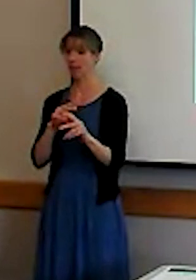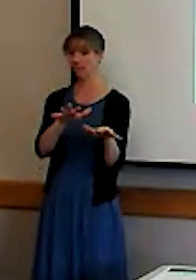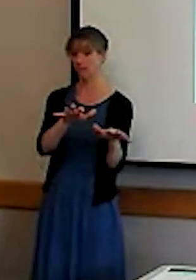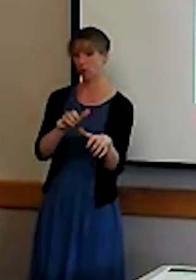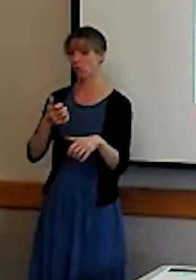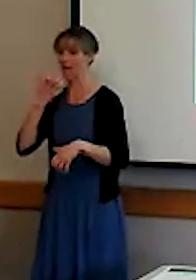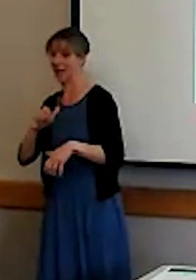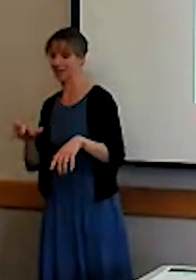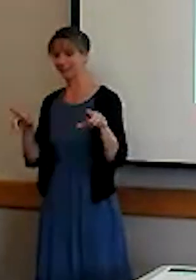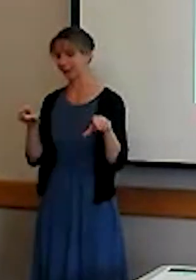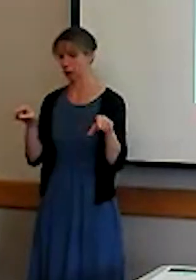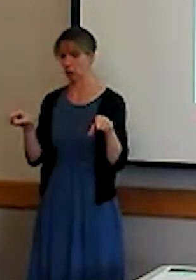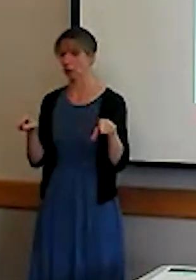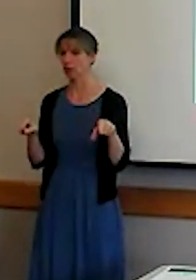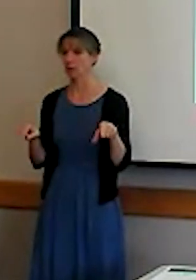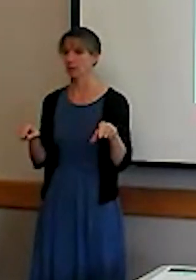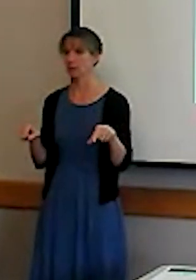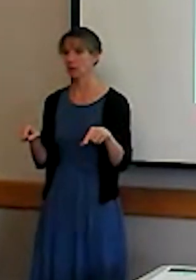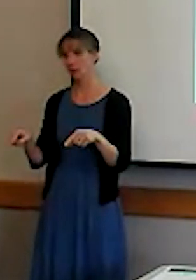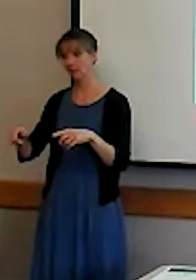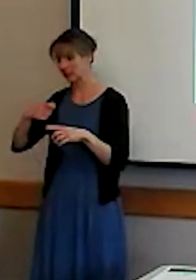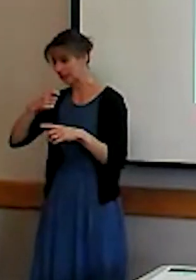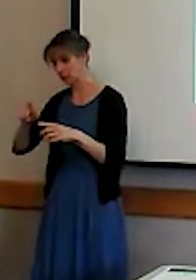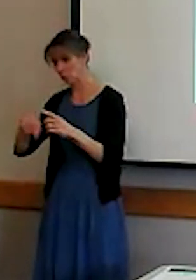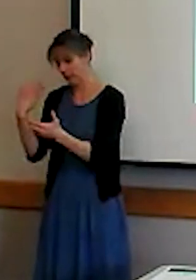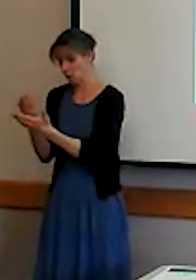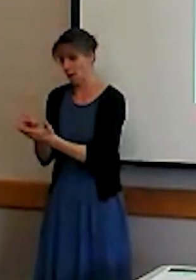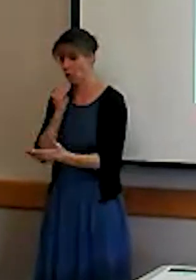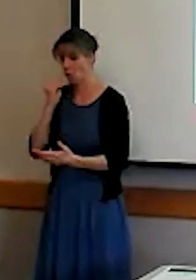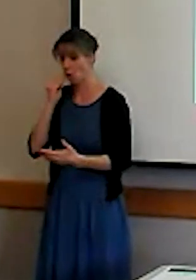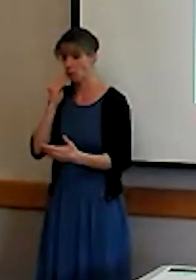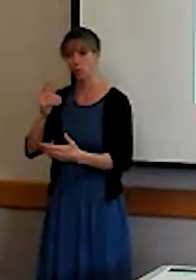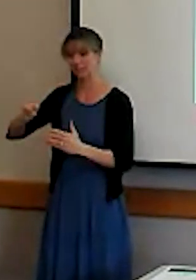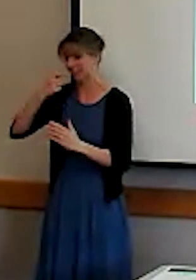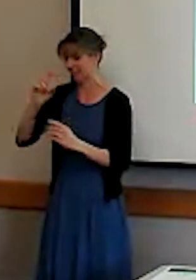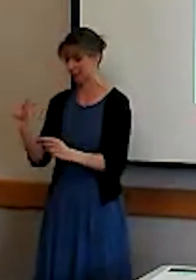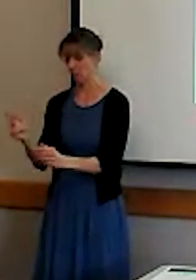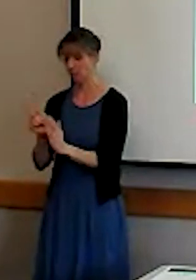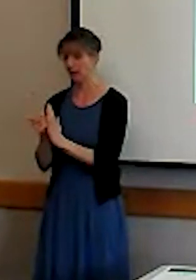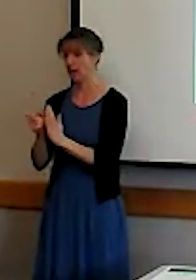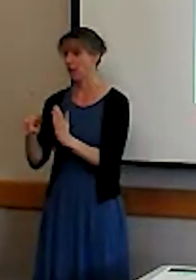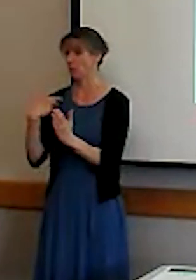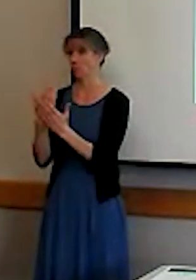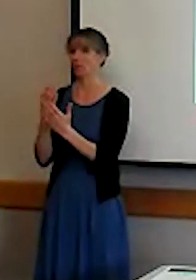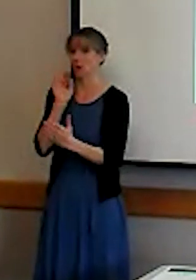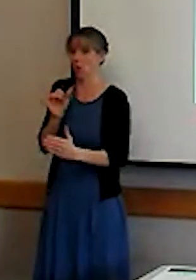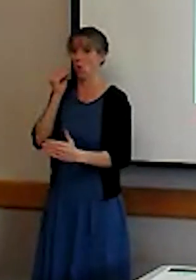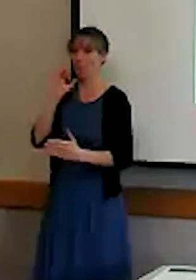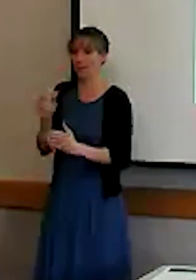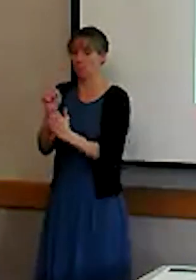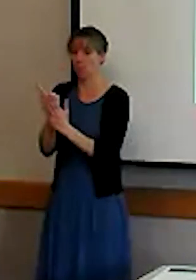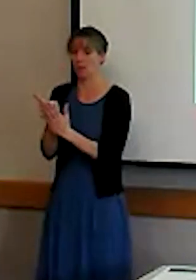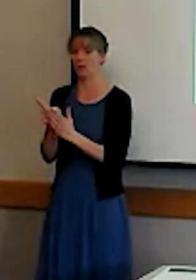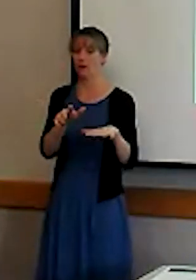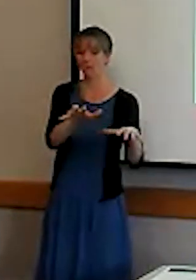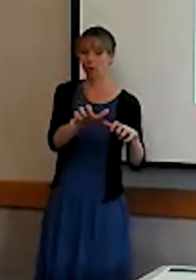or hot meals, right? You have to eat them when they get delivered. There's not much flexibility. You have to be home. Frozen